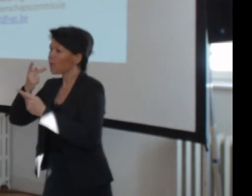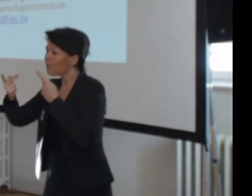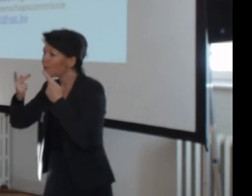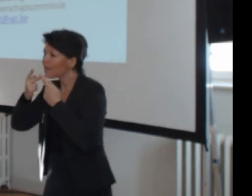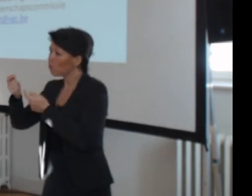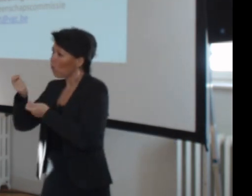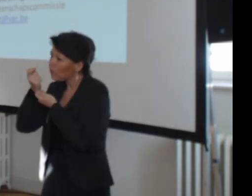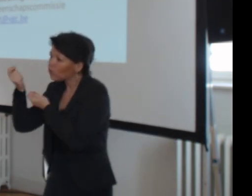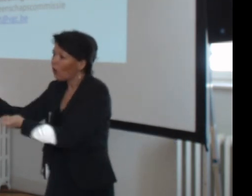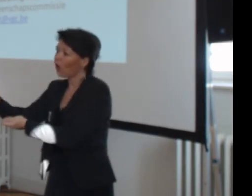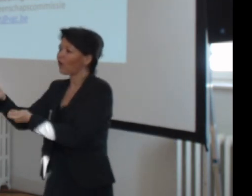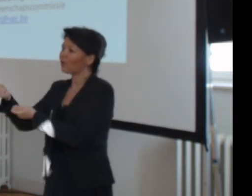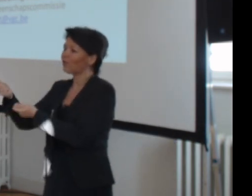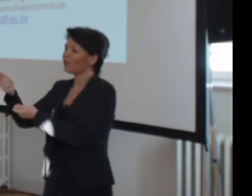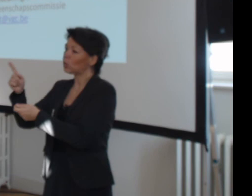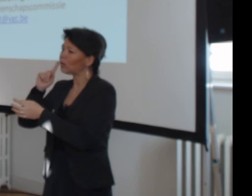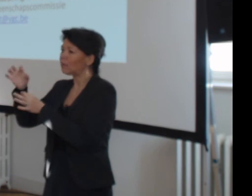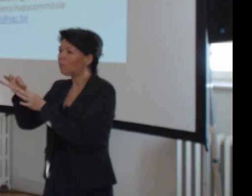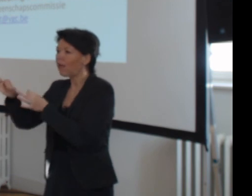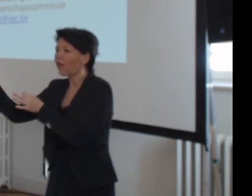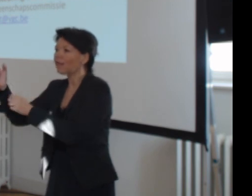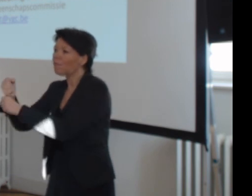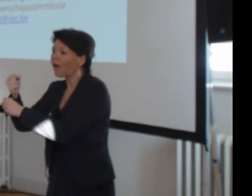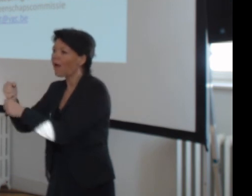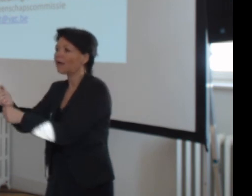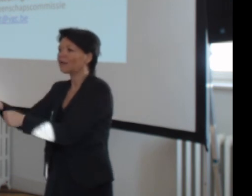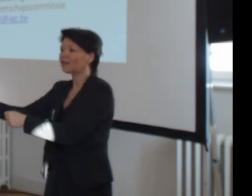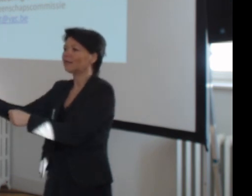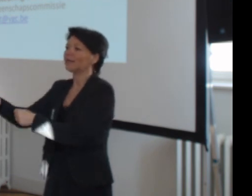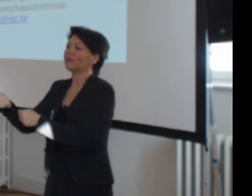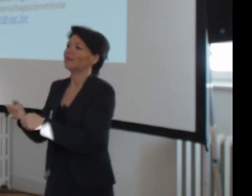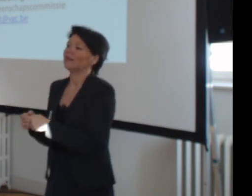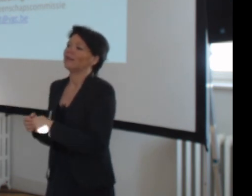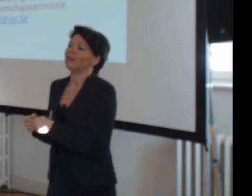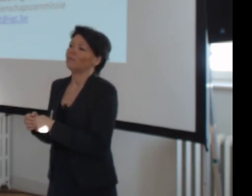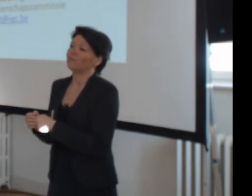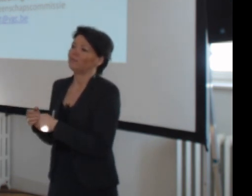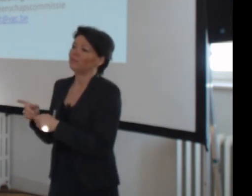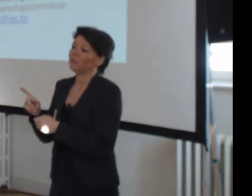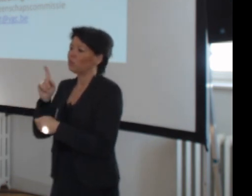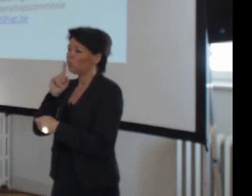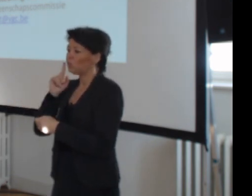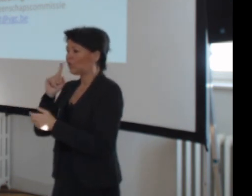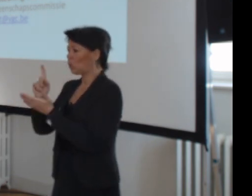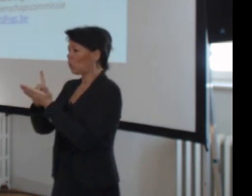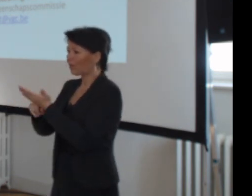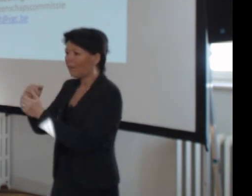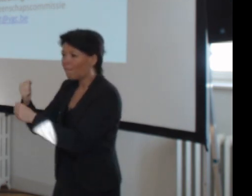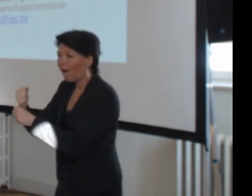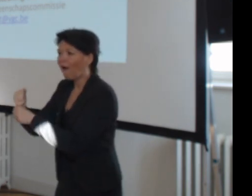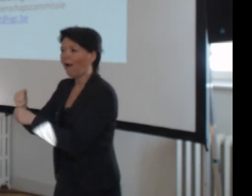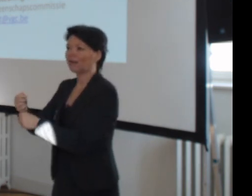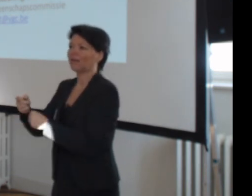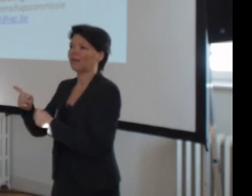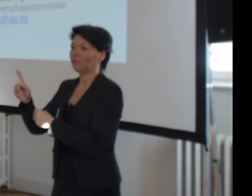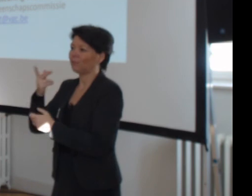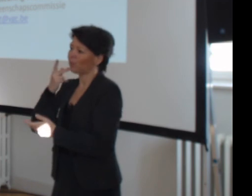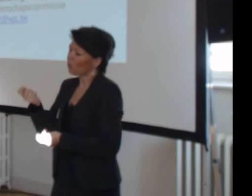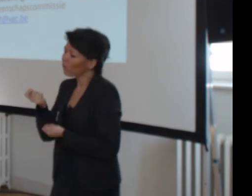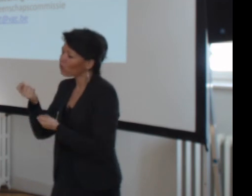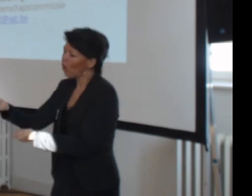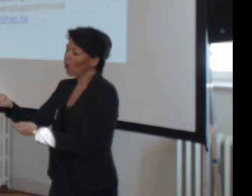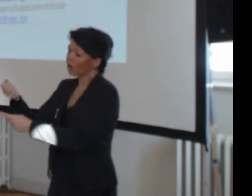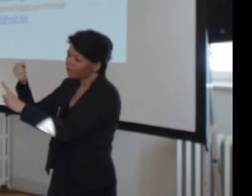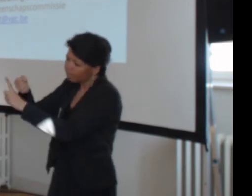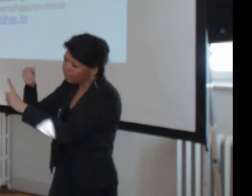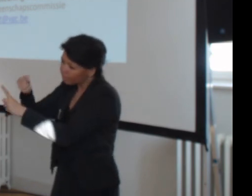to convince the policymakers and the persons who make the laws and to convince them